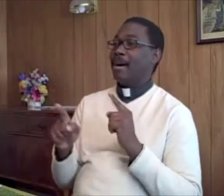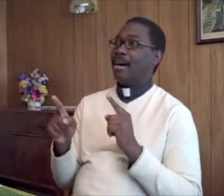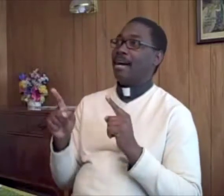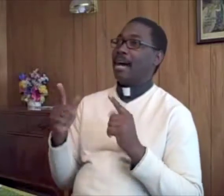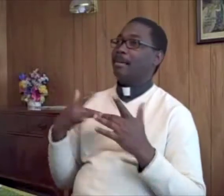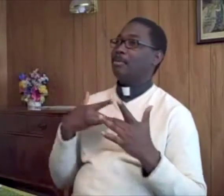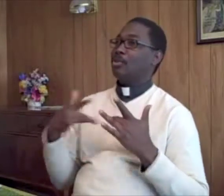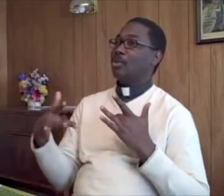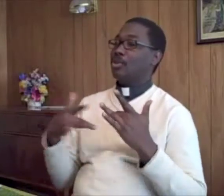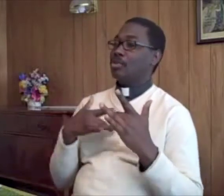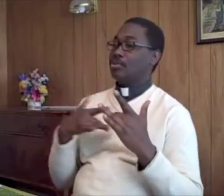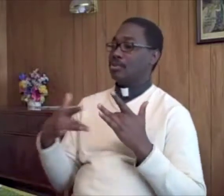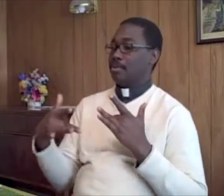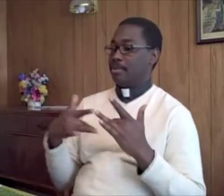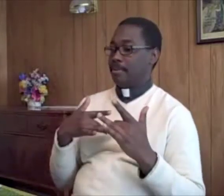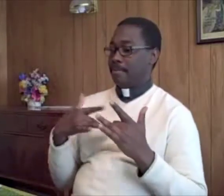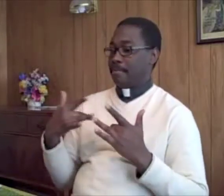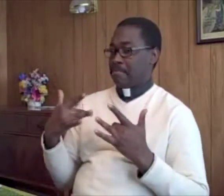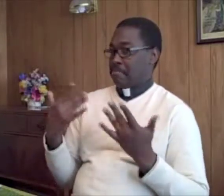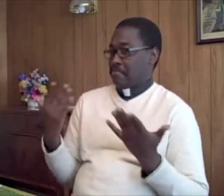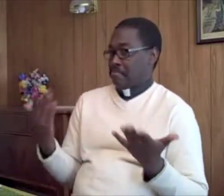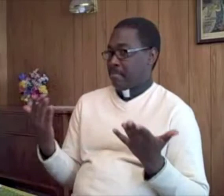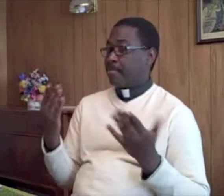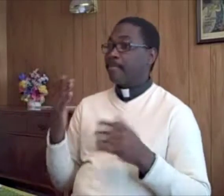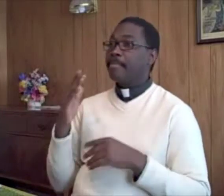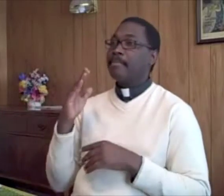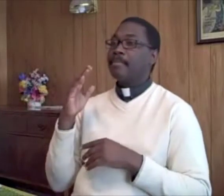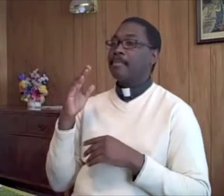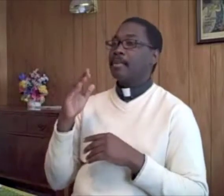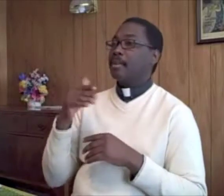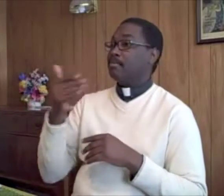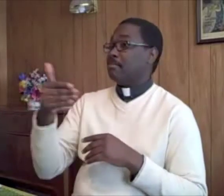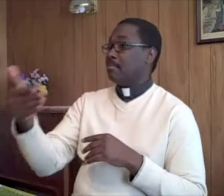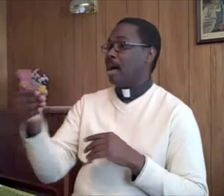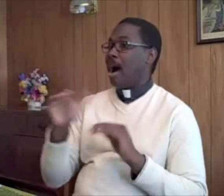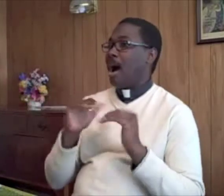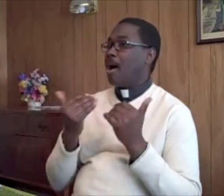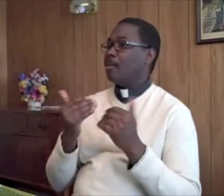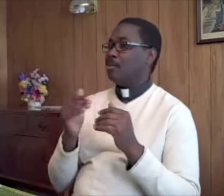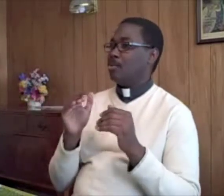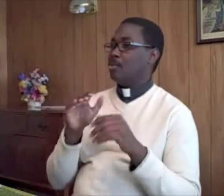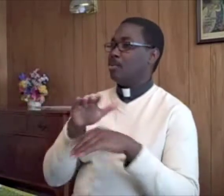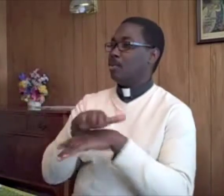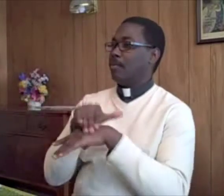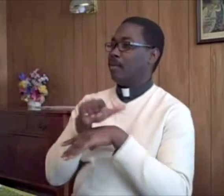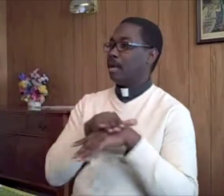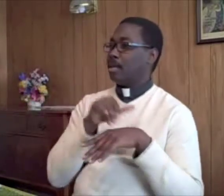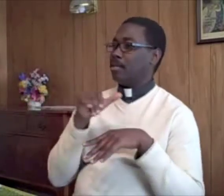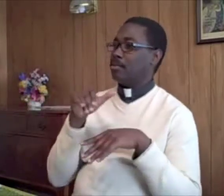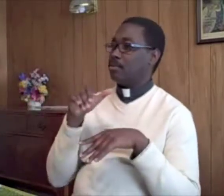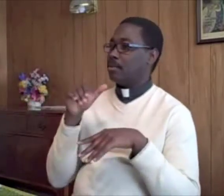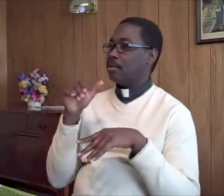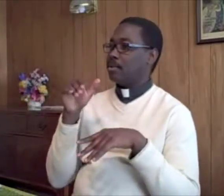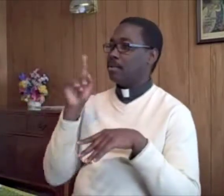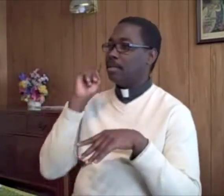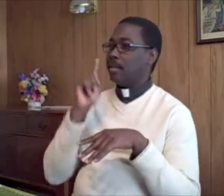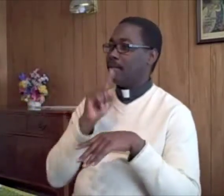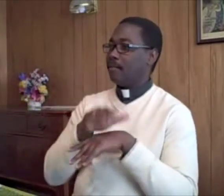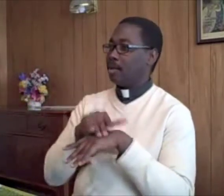I'm concerned. I'm concerned that as we move forward, how do we convince people to come back to the church and